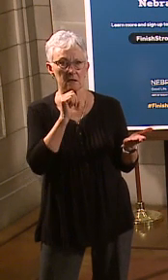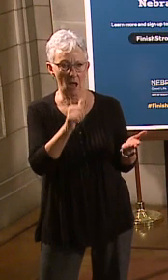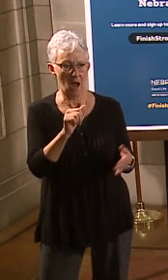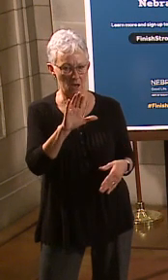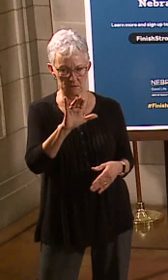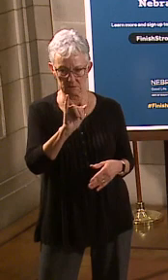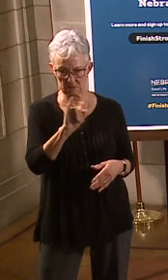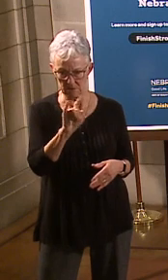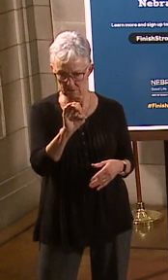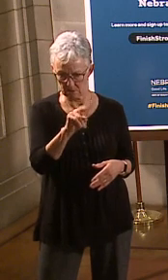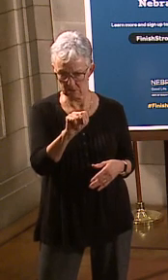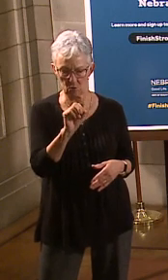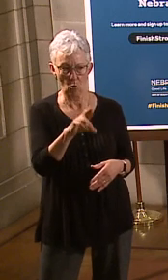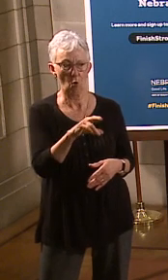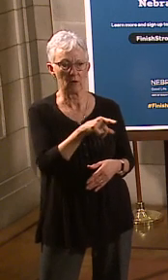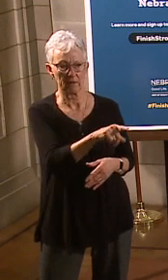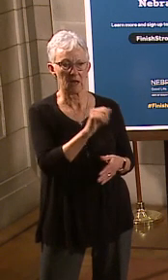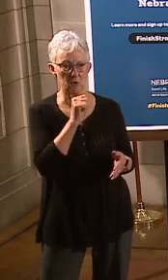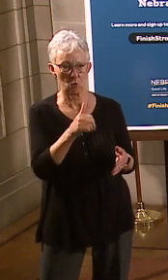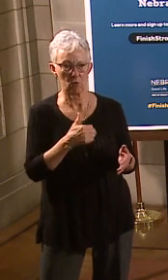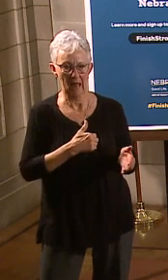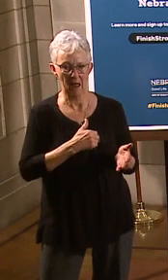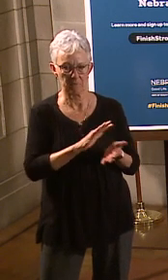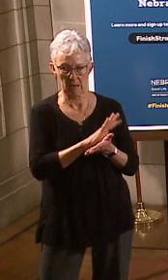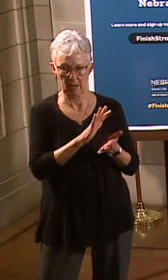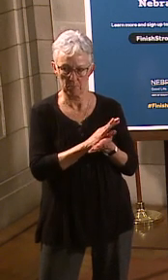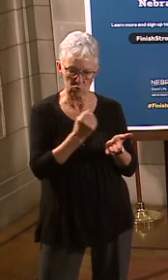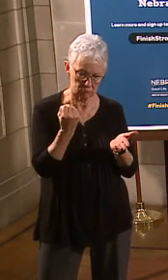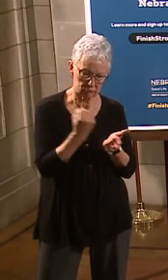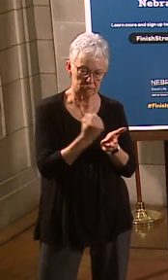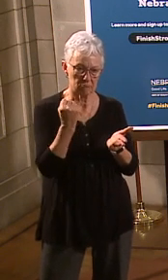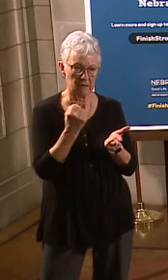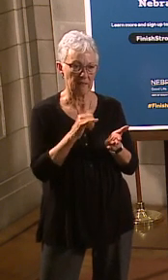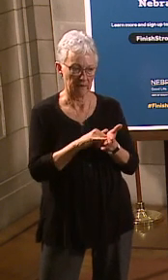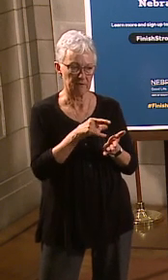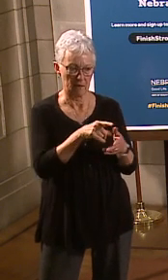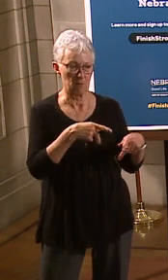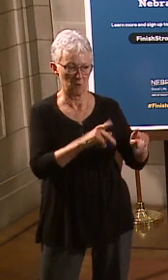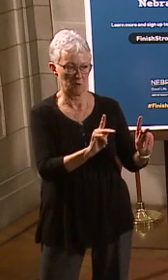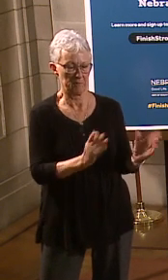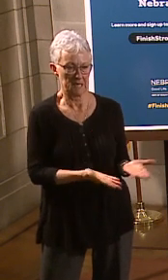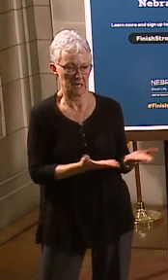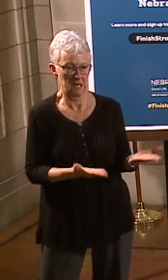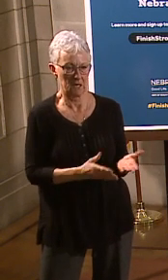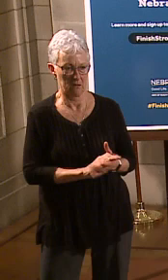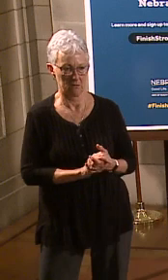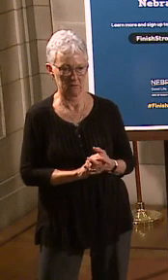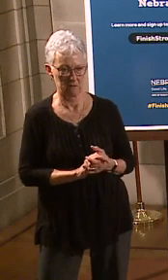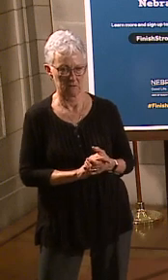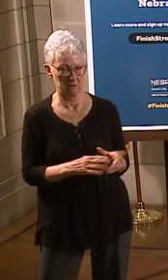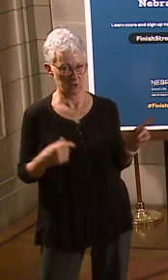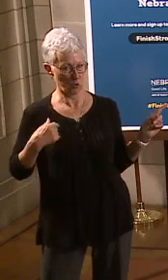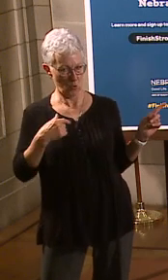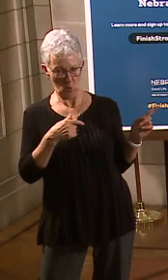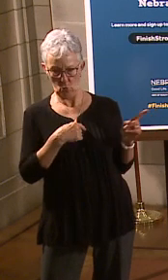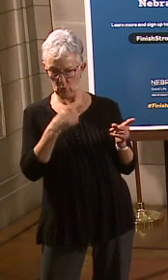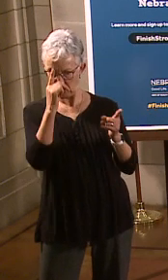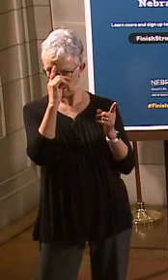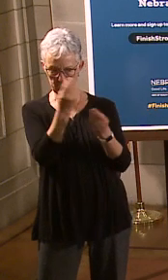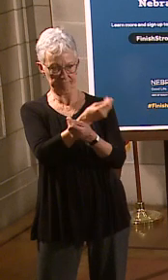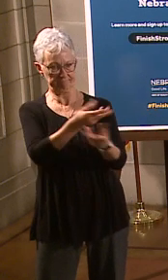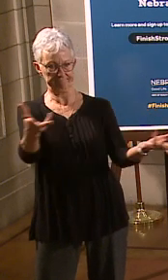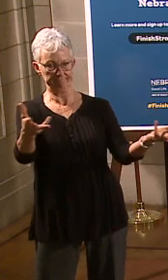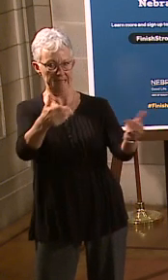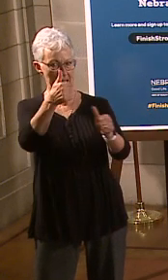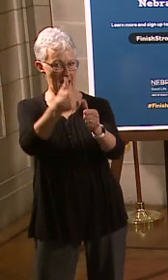here or documented here? Is that the question? Okay. Actually, we're getting the word out to everyone. You know, we don't really